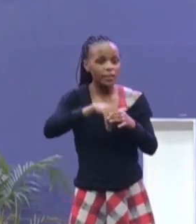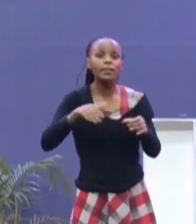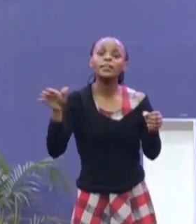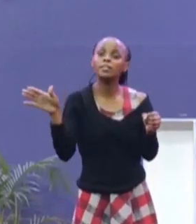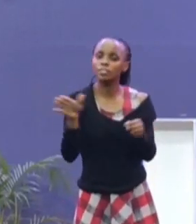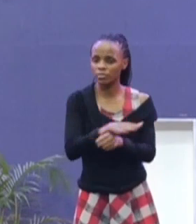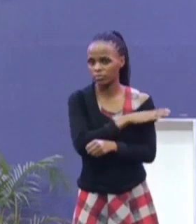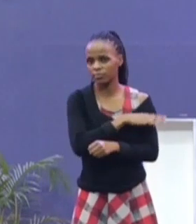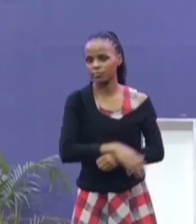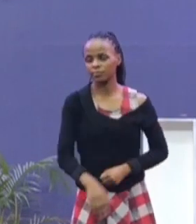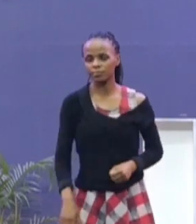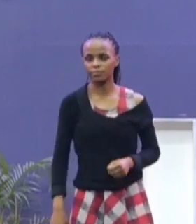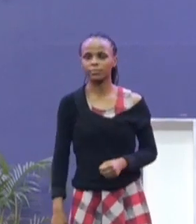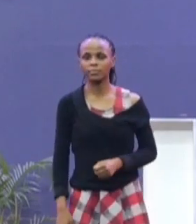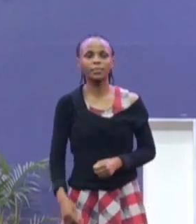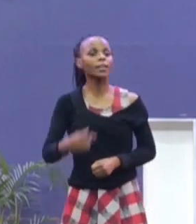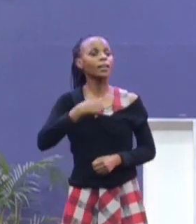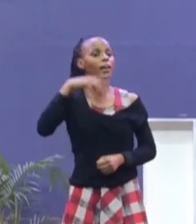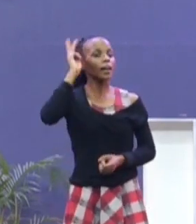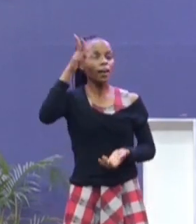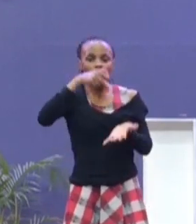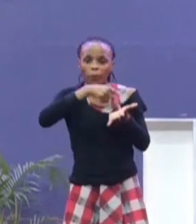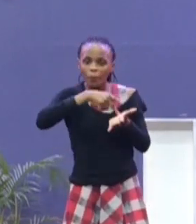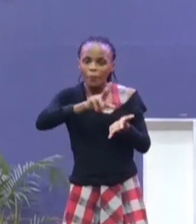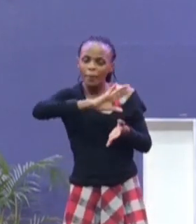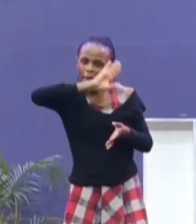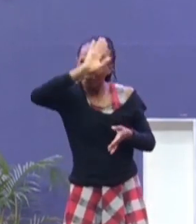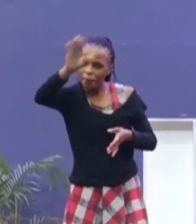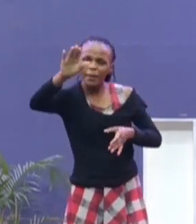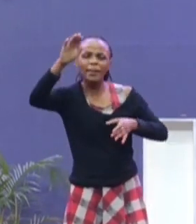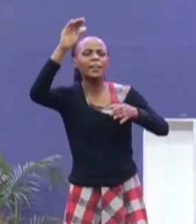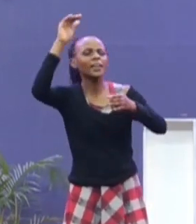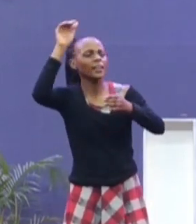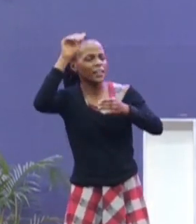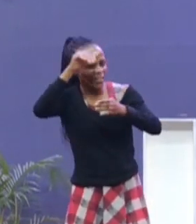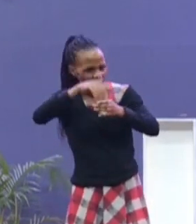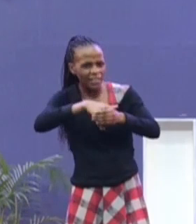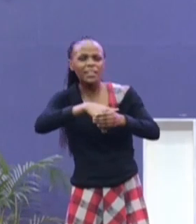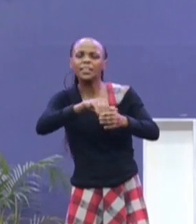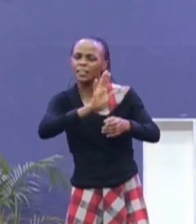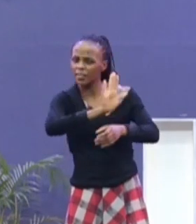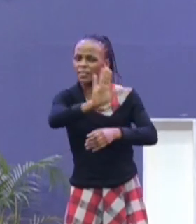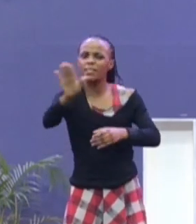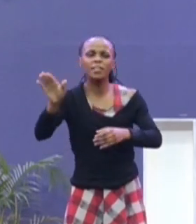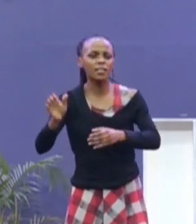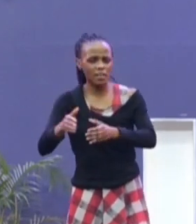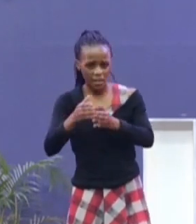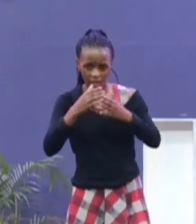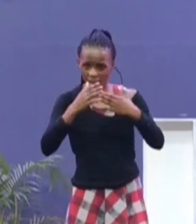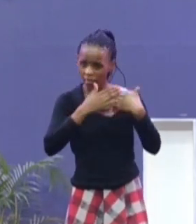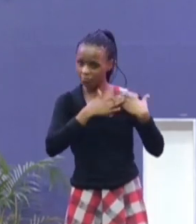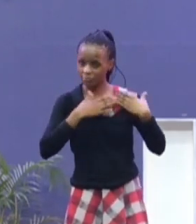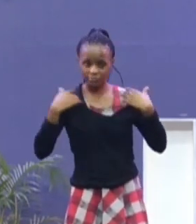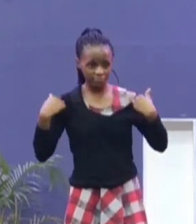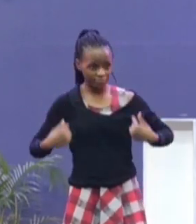Naye ndisasula. I will pay it back into their laps. Wewawo ndisasula mu kifuba